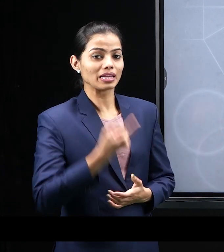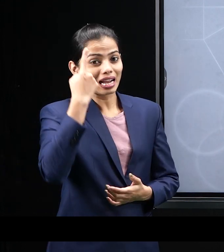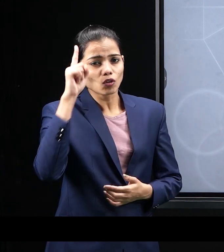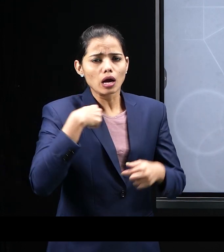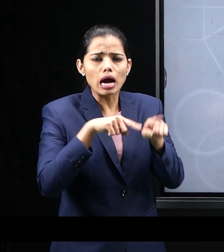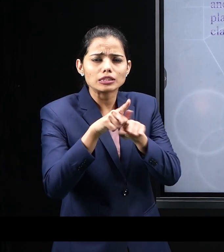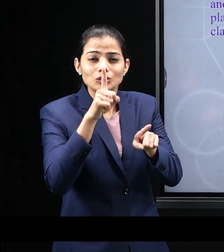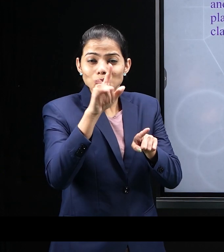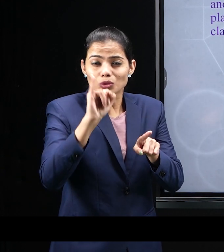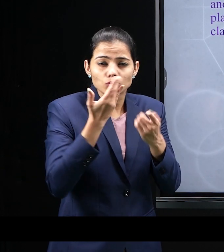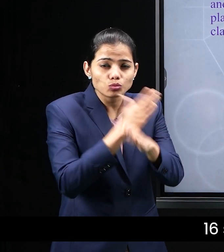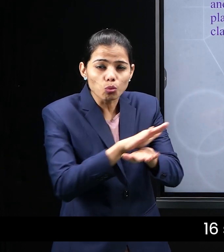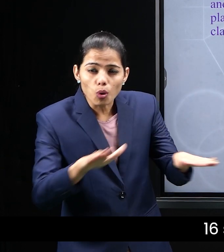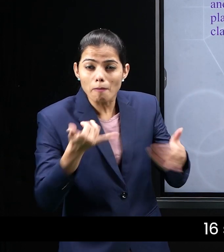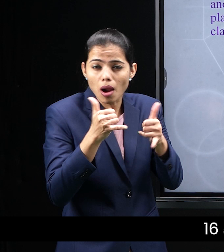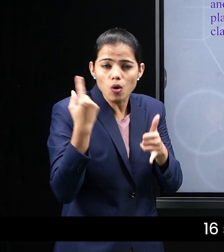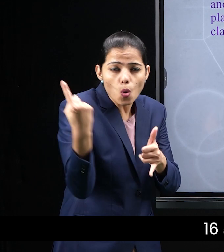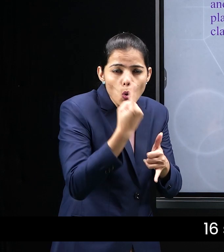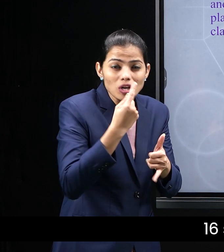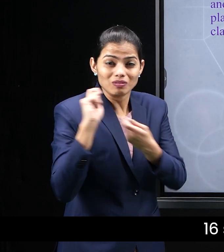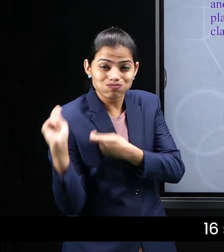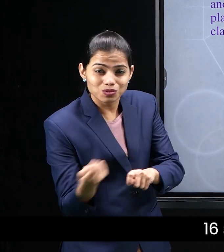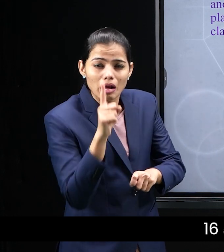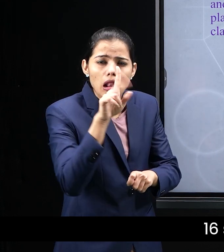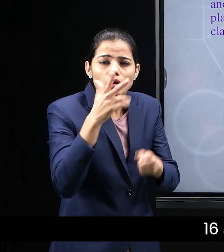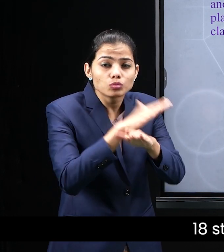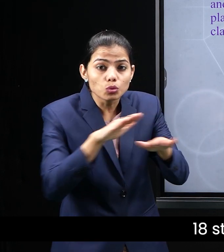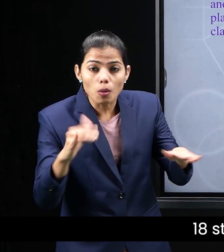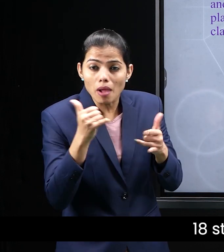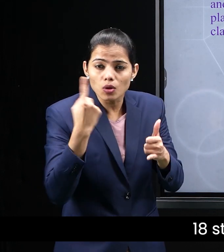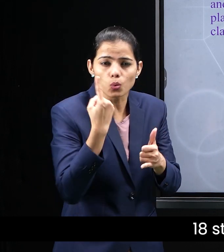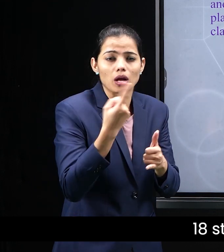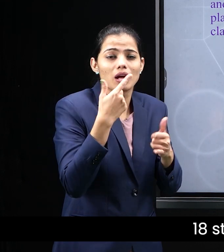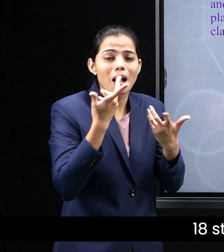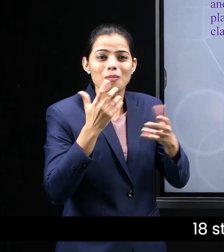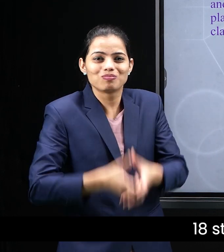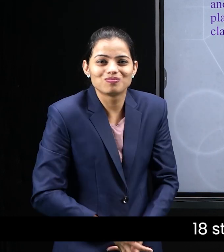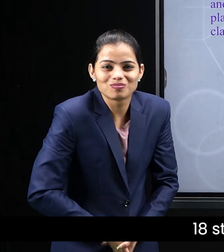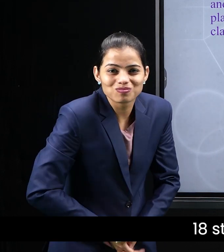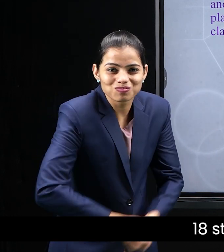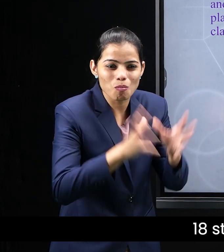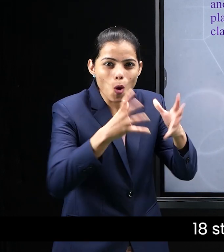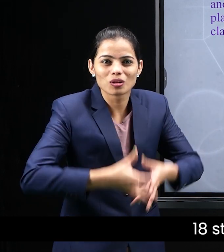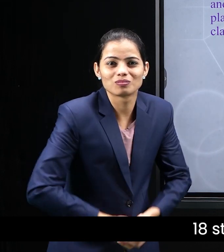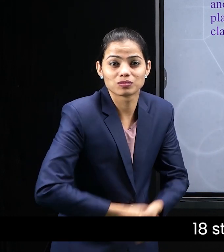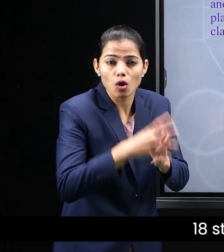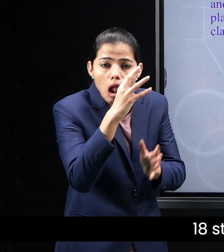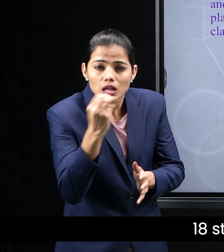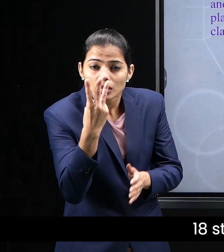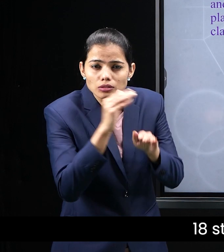For example, 16 students play only cricket, 18 students play only volleyball,